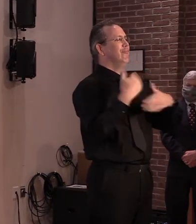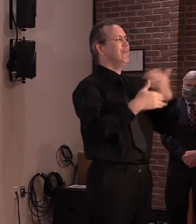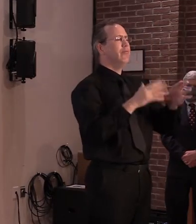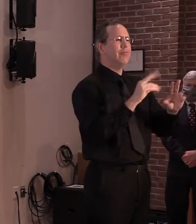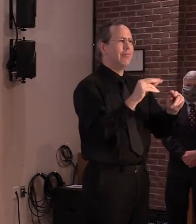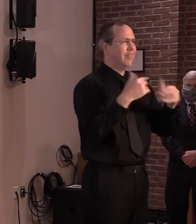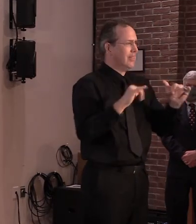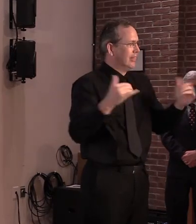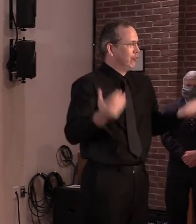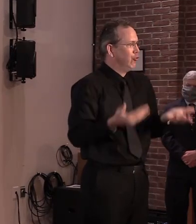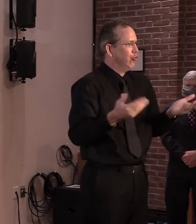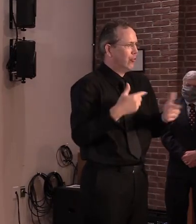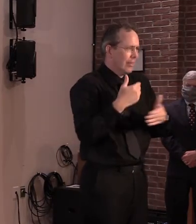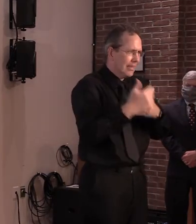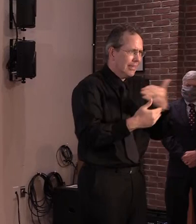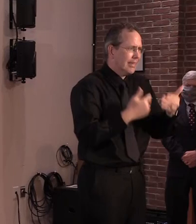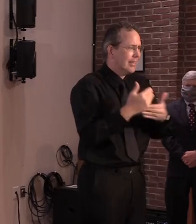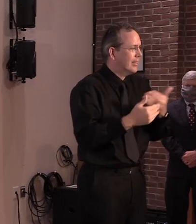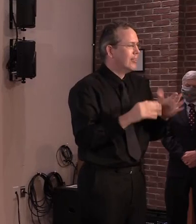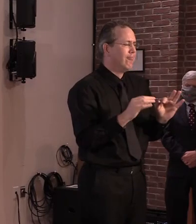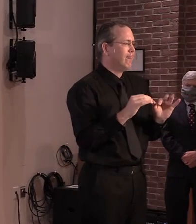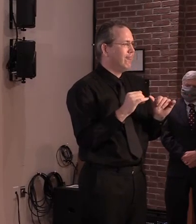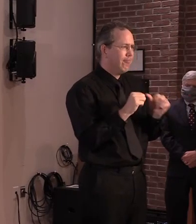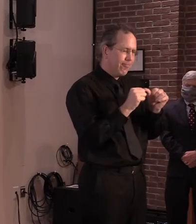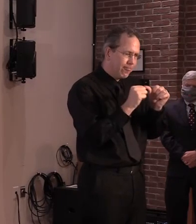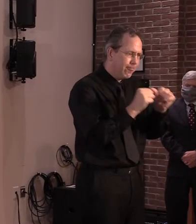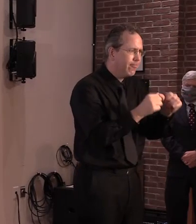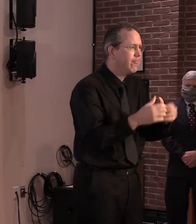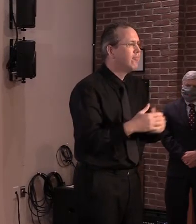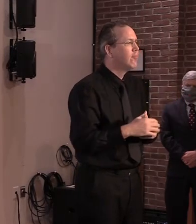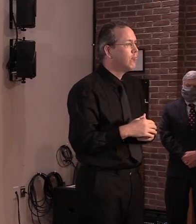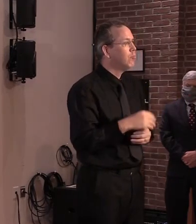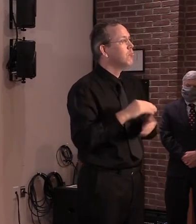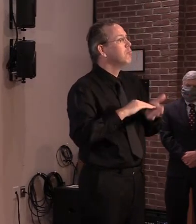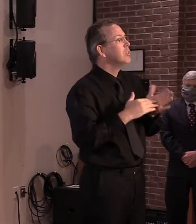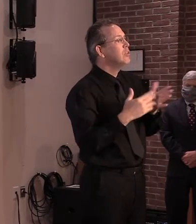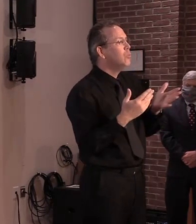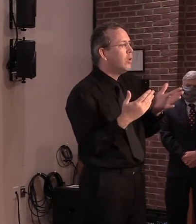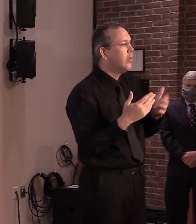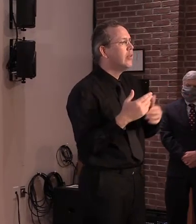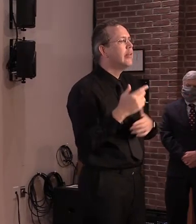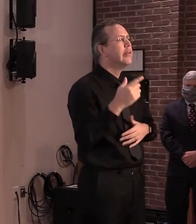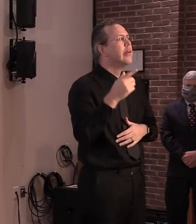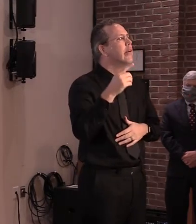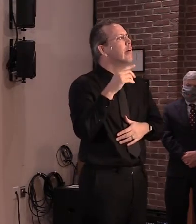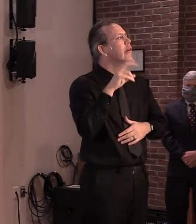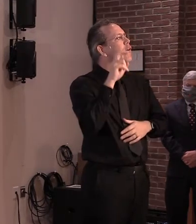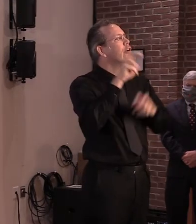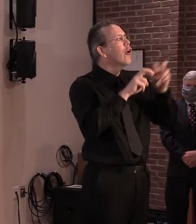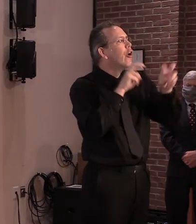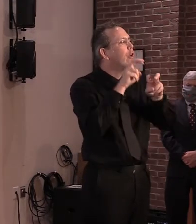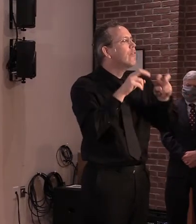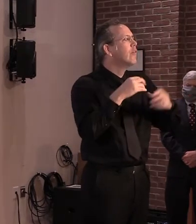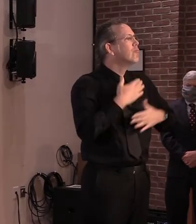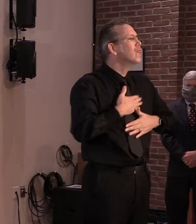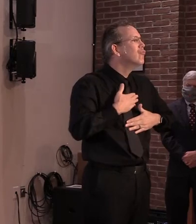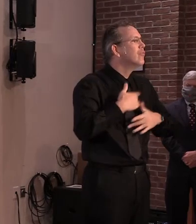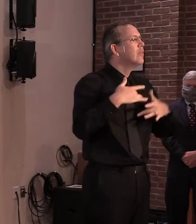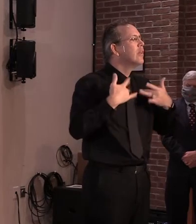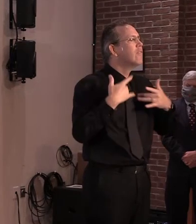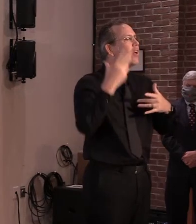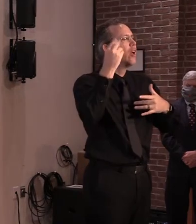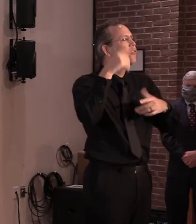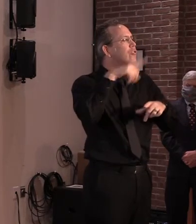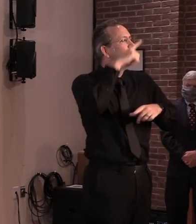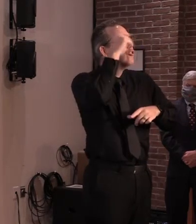that in mind, the Fairs and Field Days Association asked for guidance about whether traditional fairs scheduled in the months to come should be